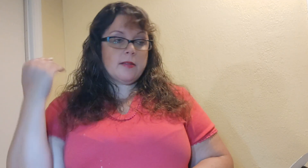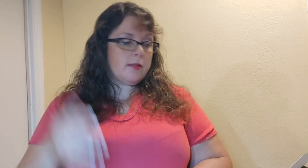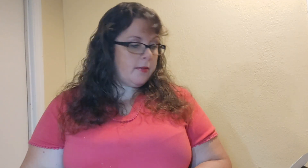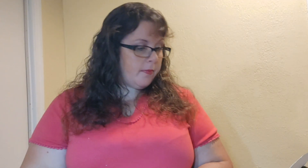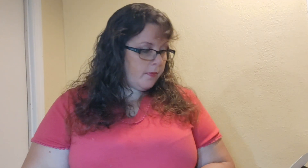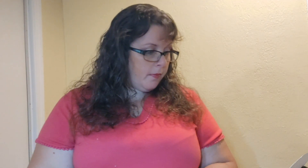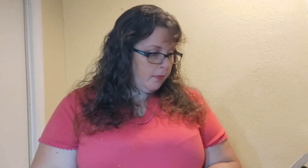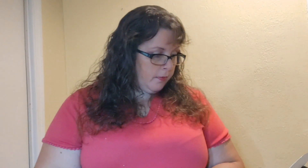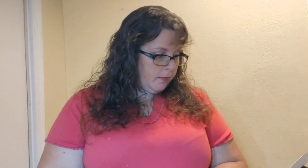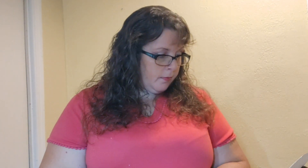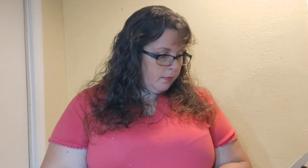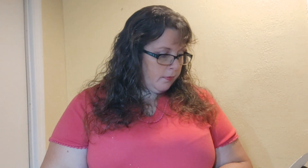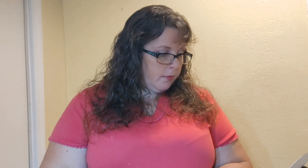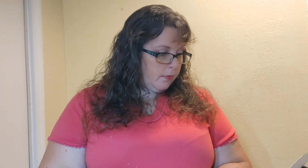past.